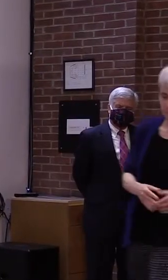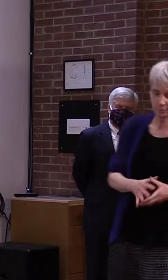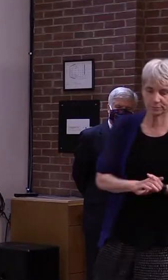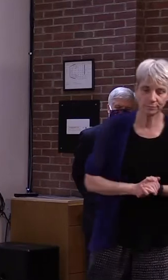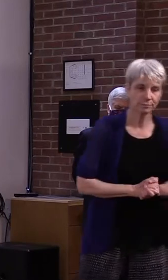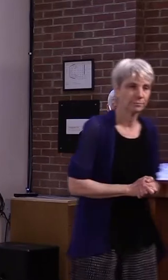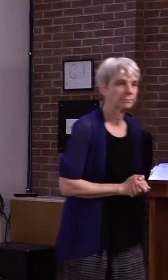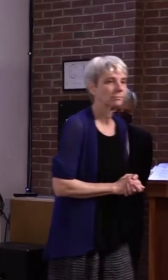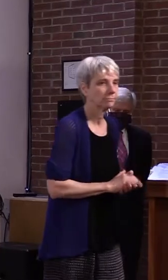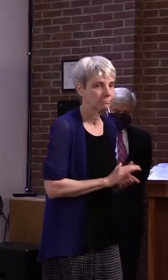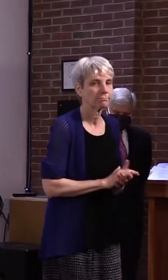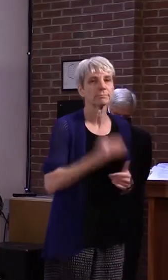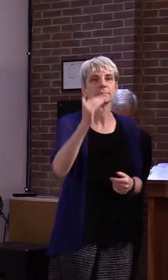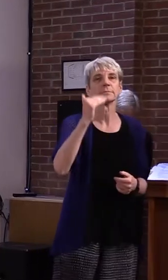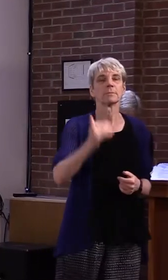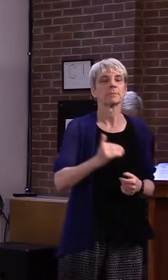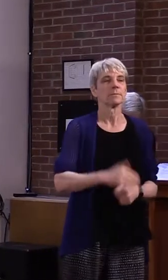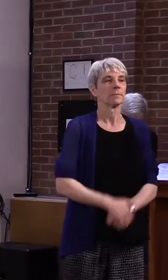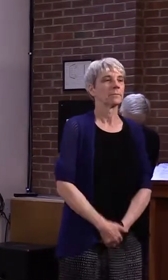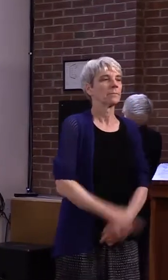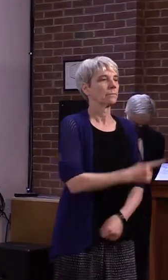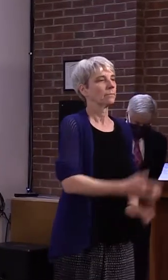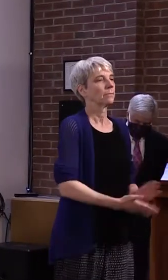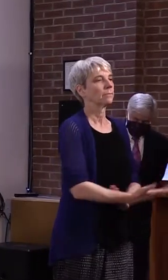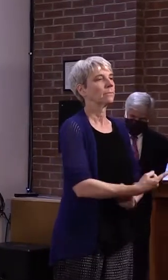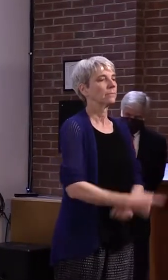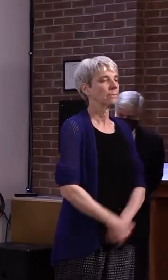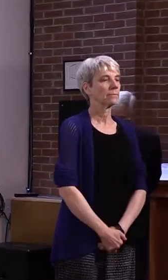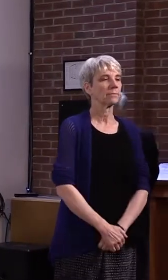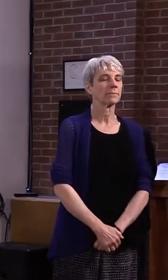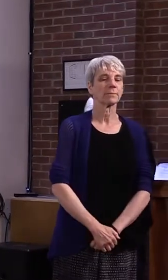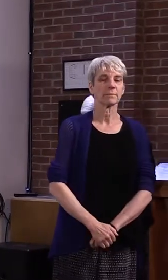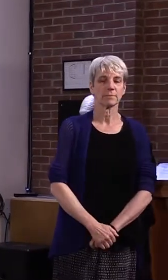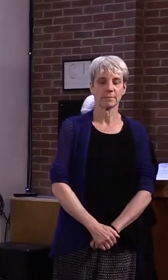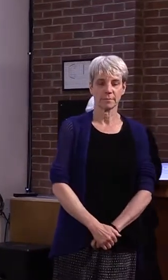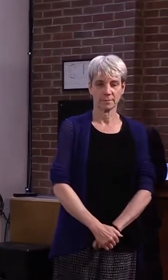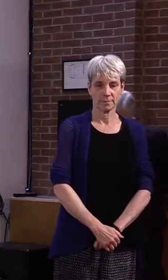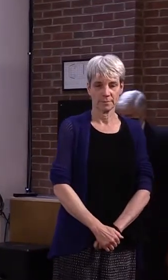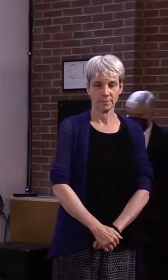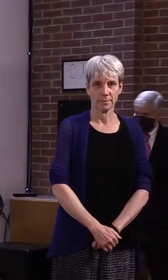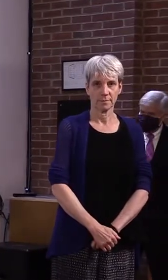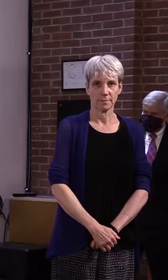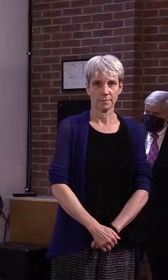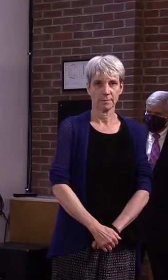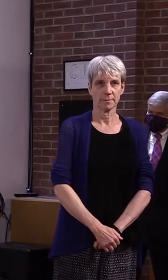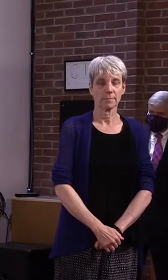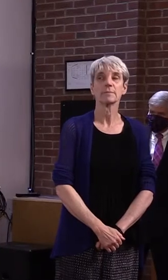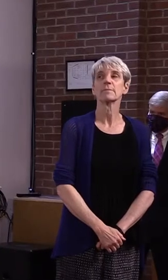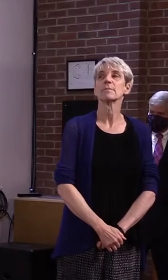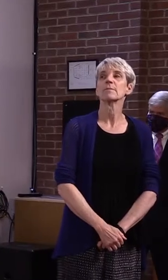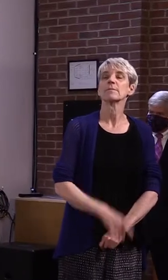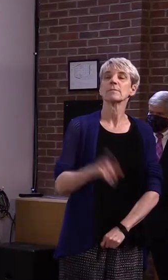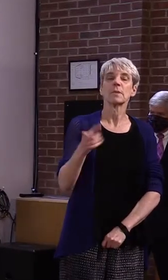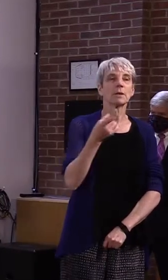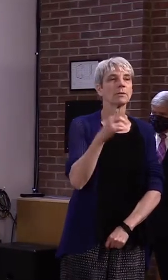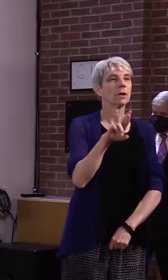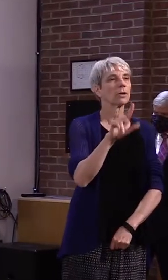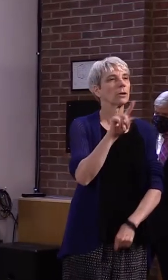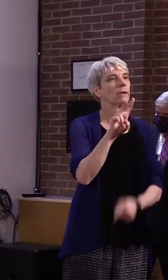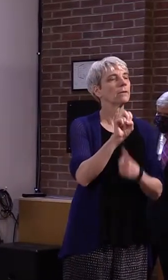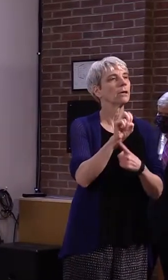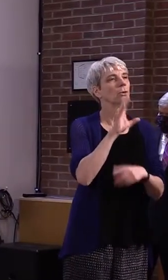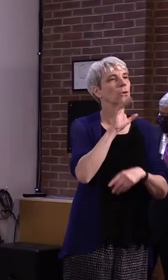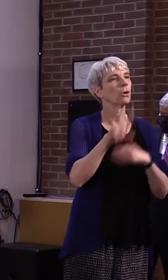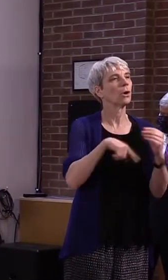John Dillon, VPR. Thank you. Dr. Levine, getting back to the Summit Lodge